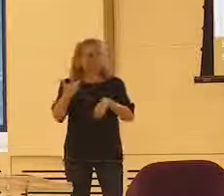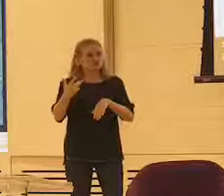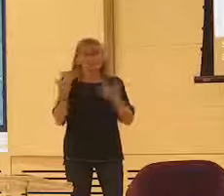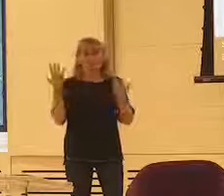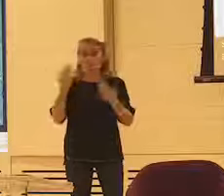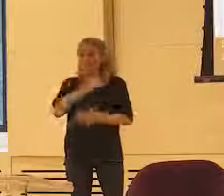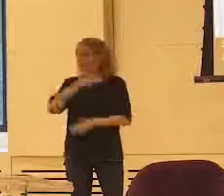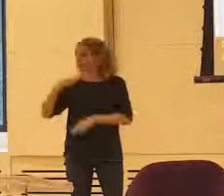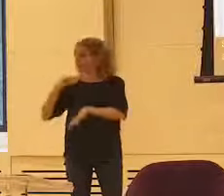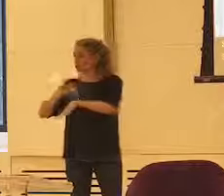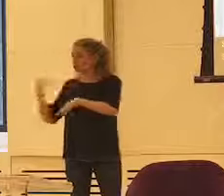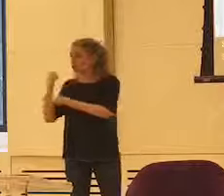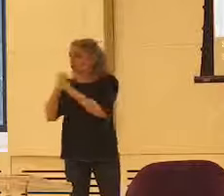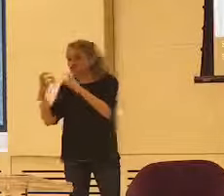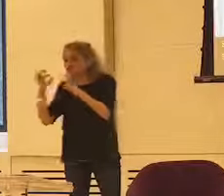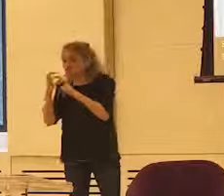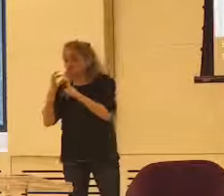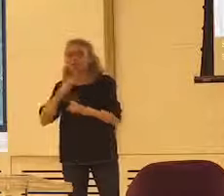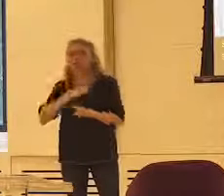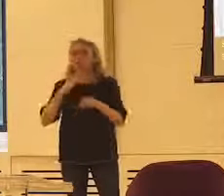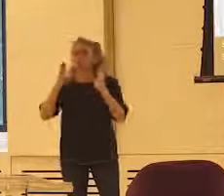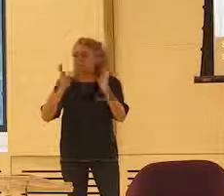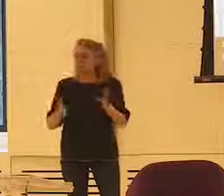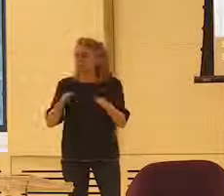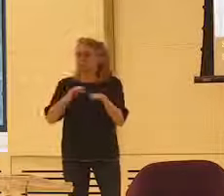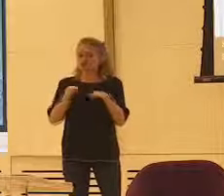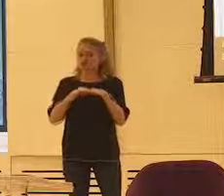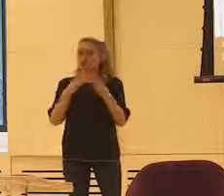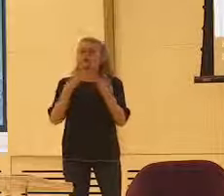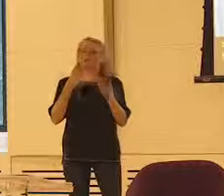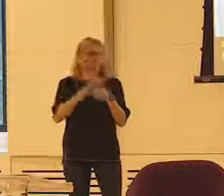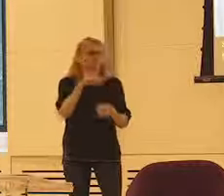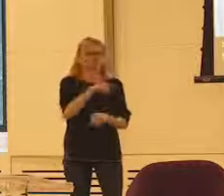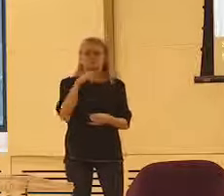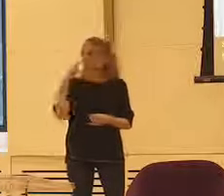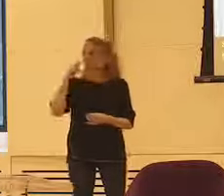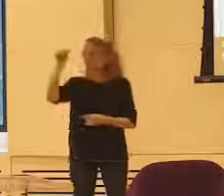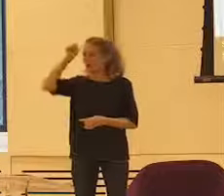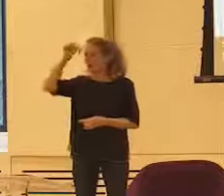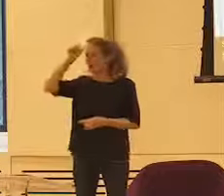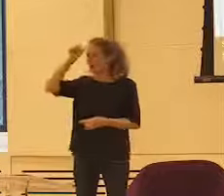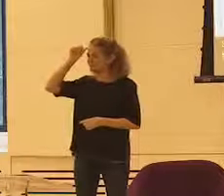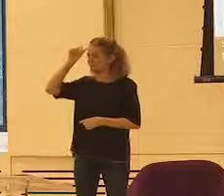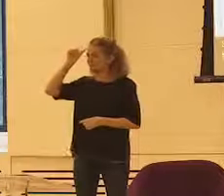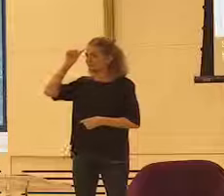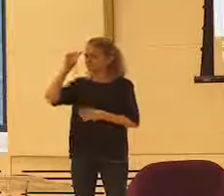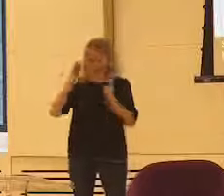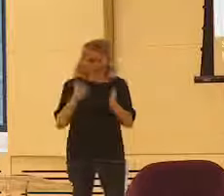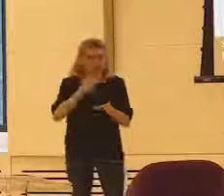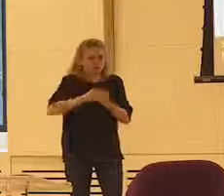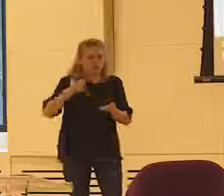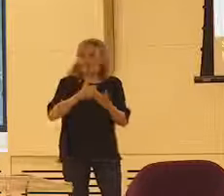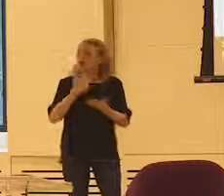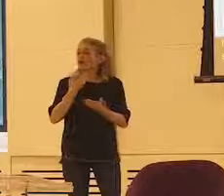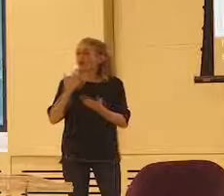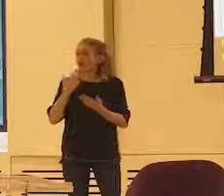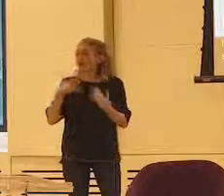health professionals or medical professionals, GPs. They should have mandatory training linked to deaf awareness